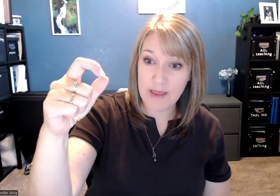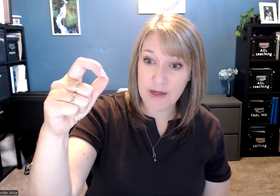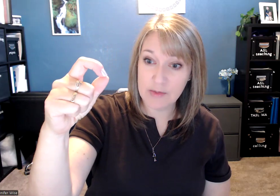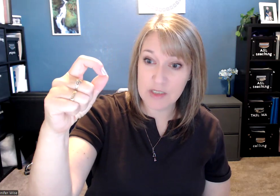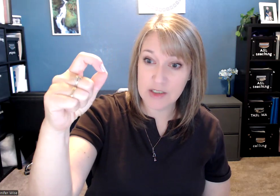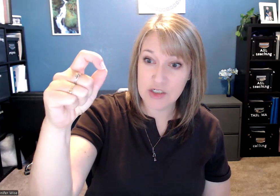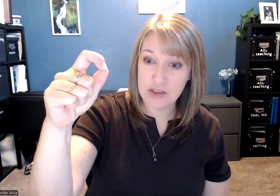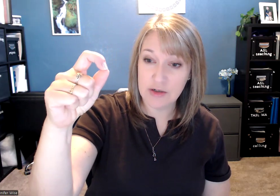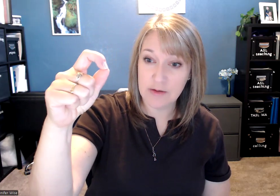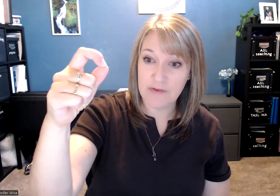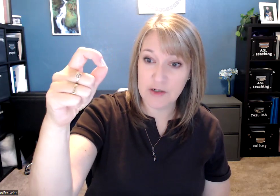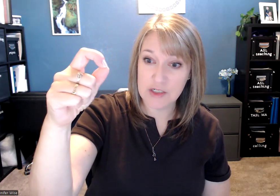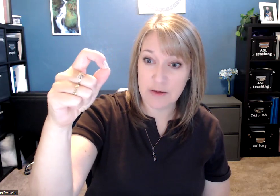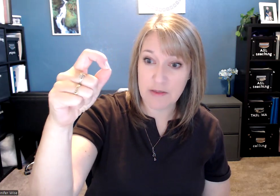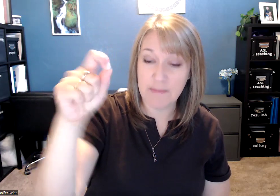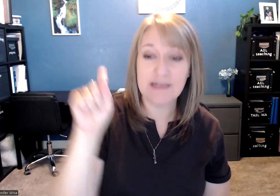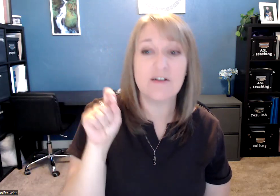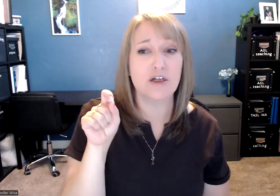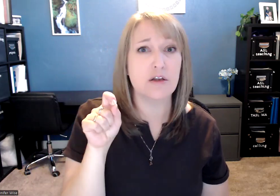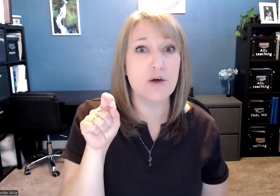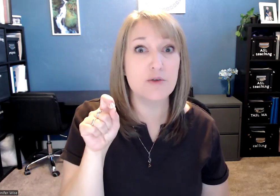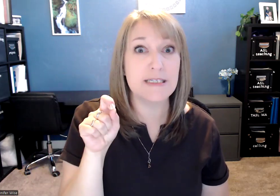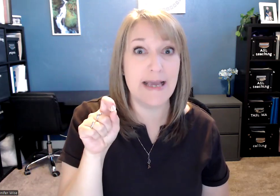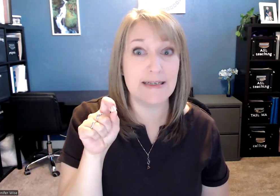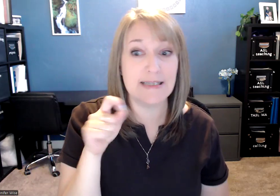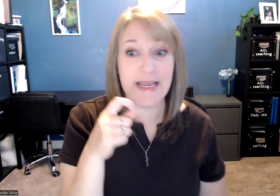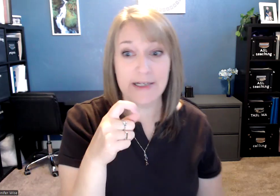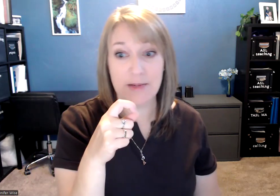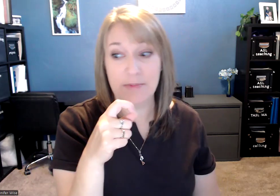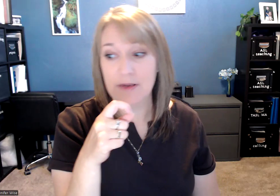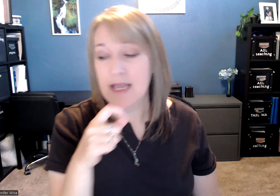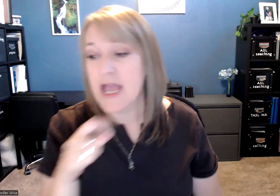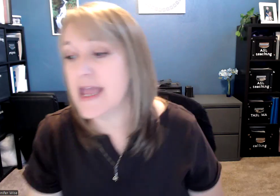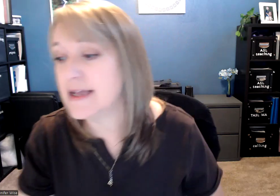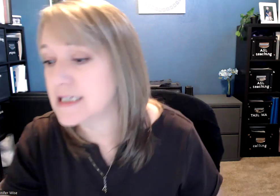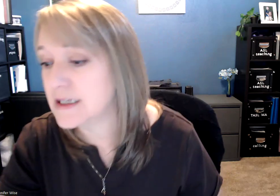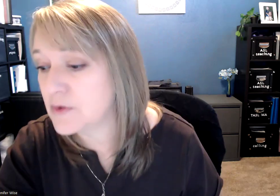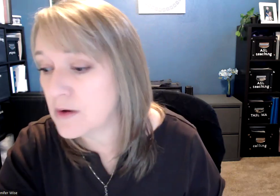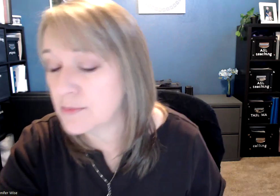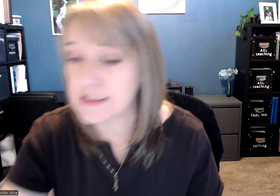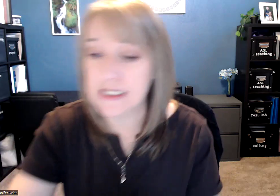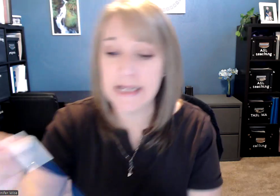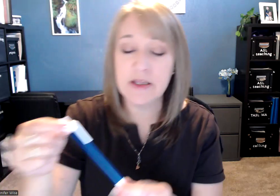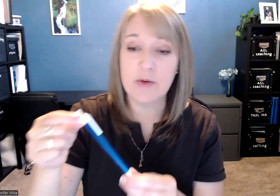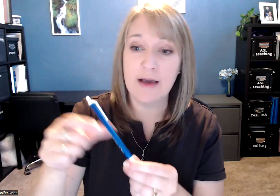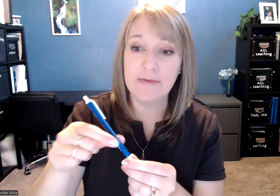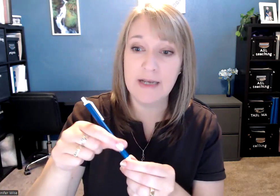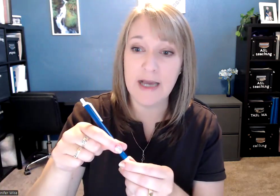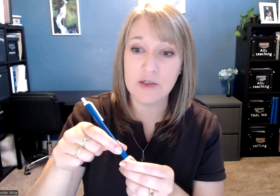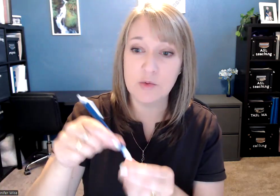then you touch your finger to your thumb. It's called a closed X handshake. And if you want to pretend that you have an actual